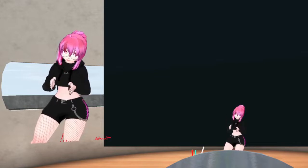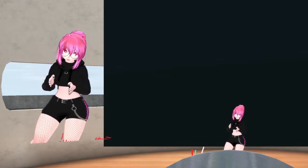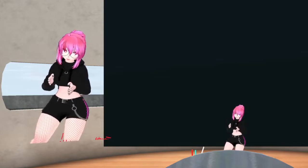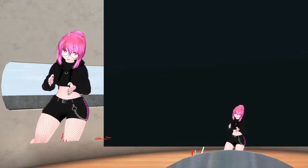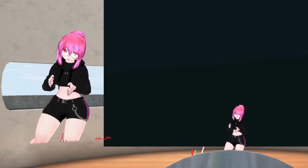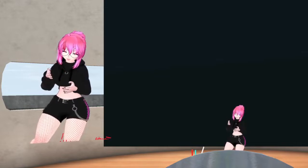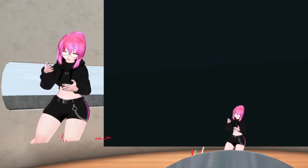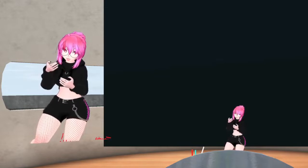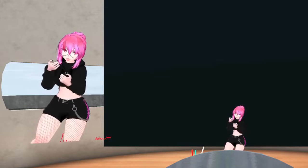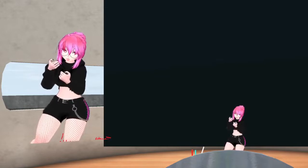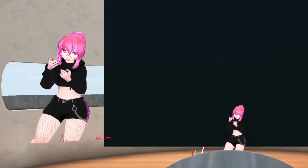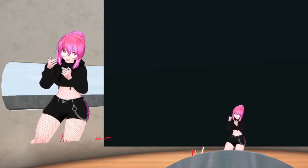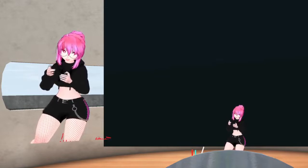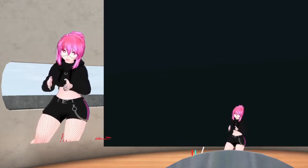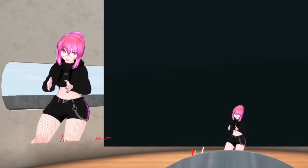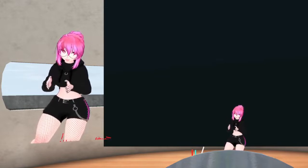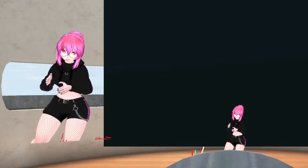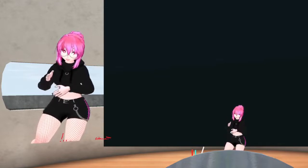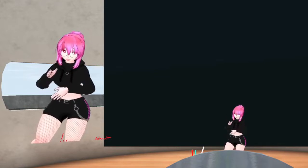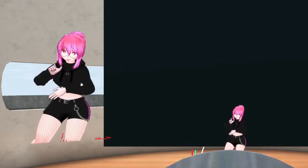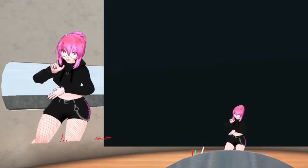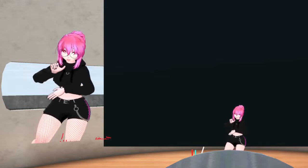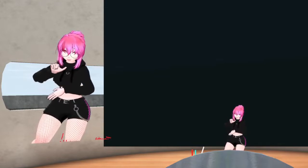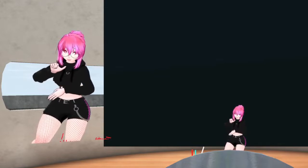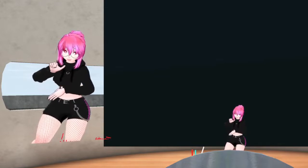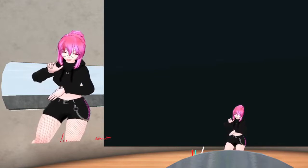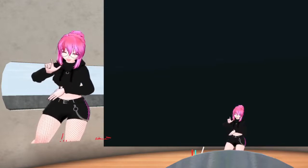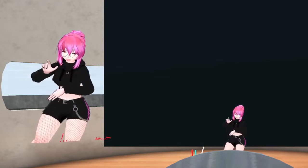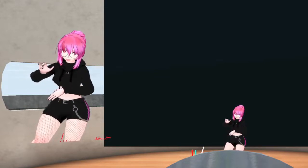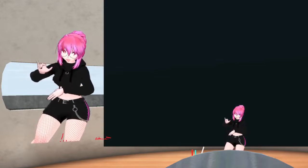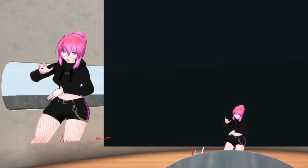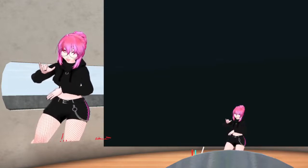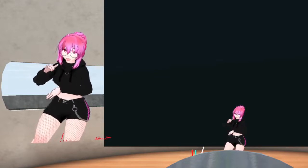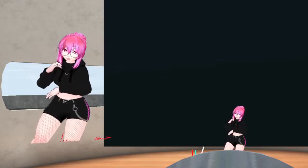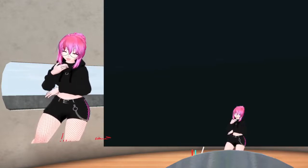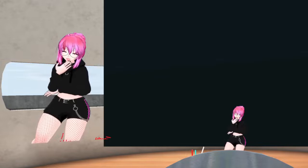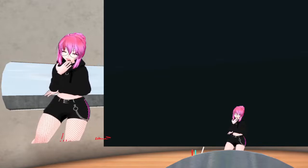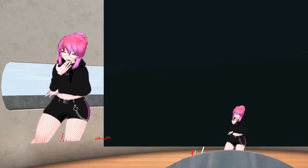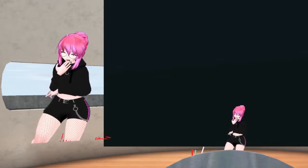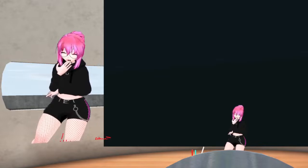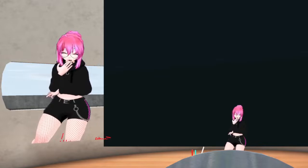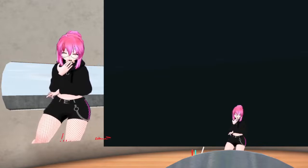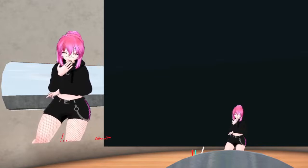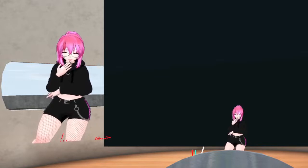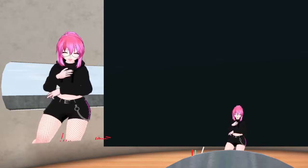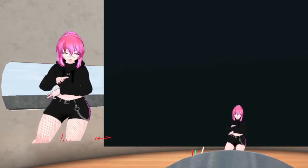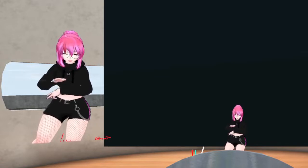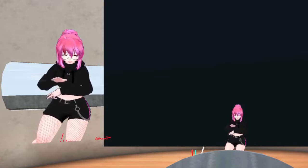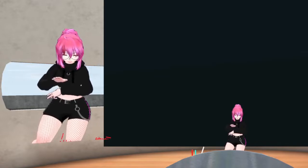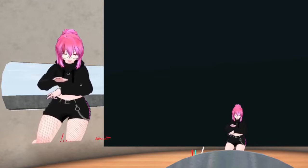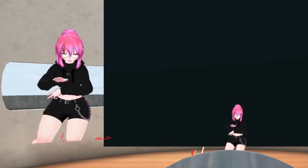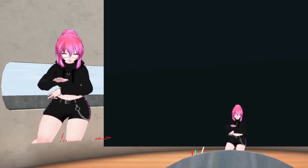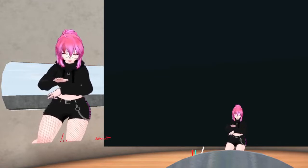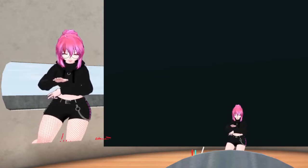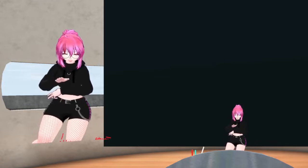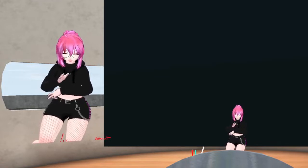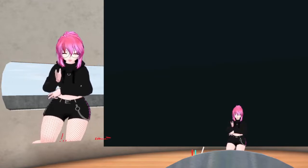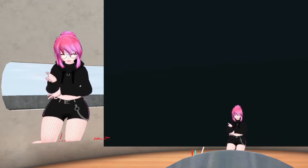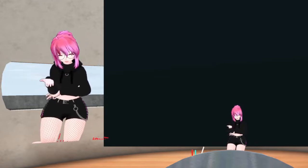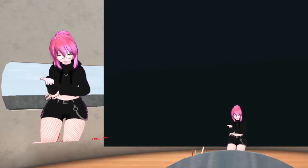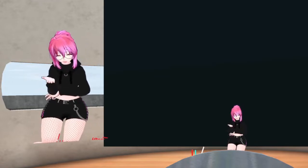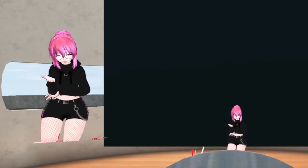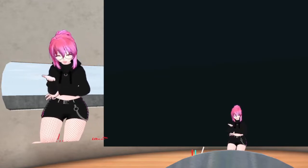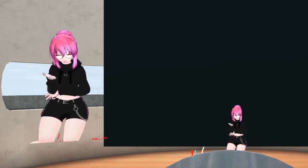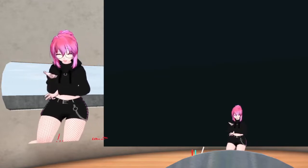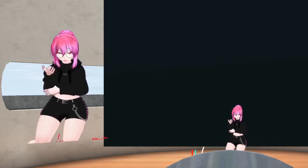supporter. That's how I would say that. But you could also probably fingerspell ally. I don't know of a special sign for that,